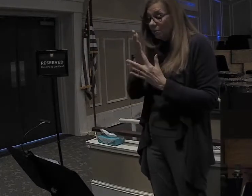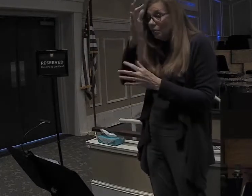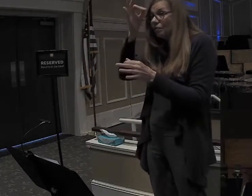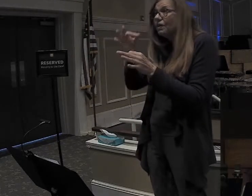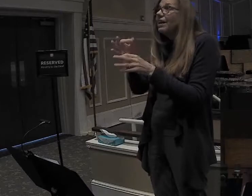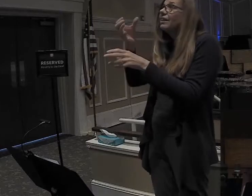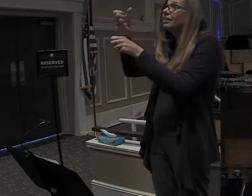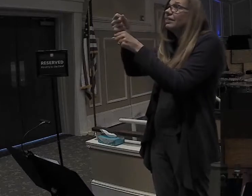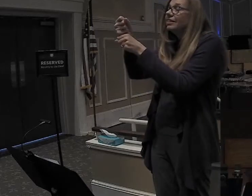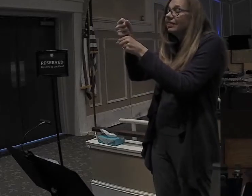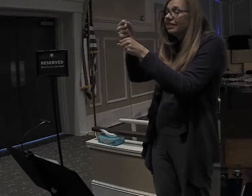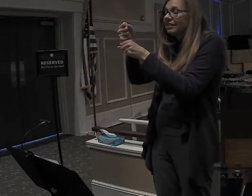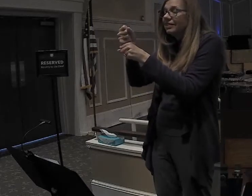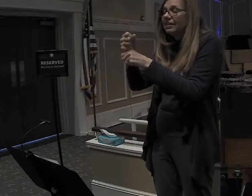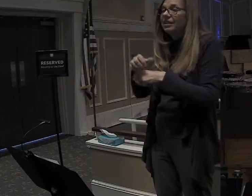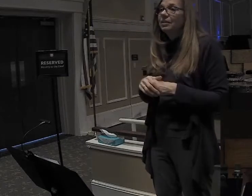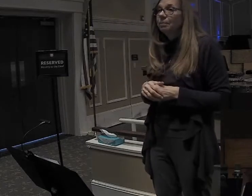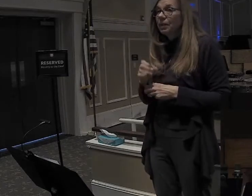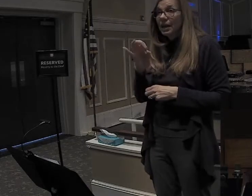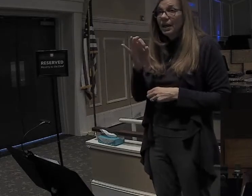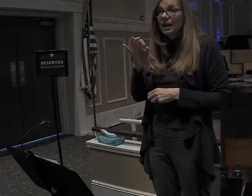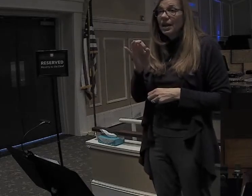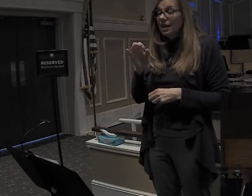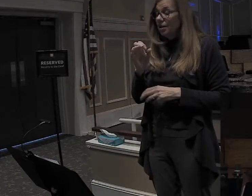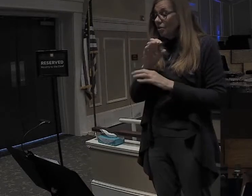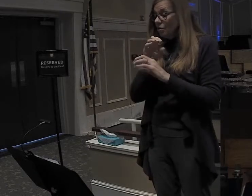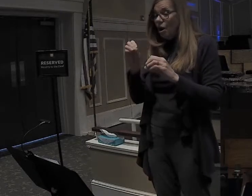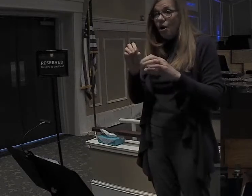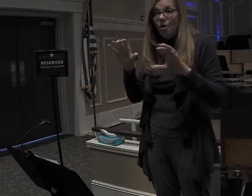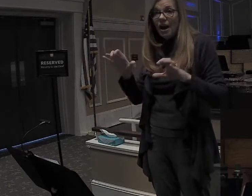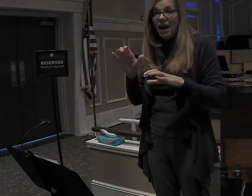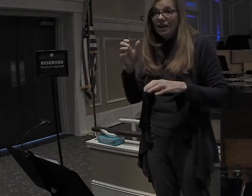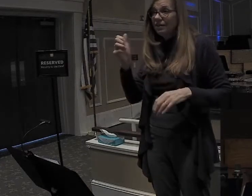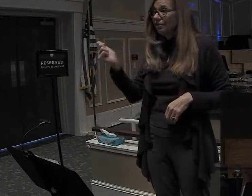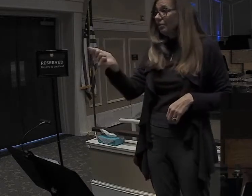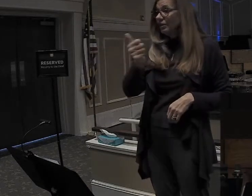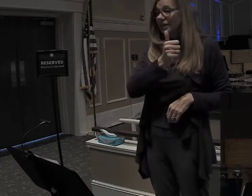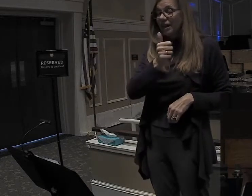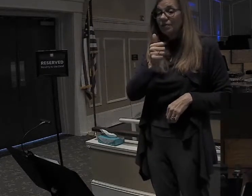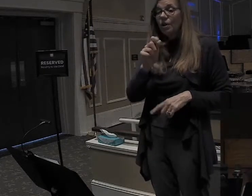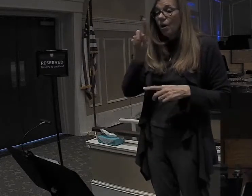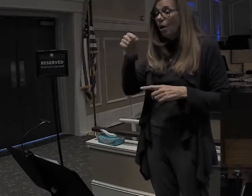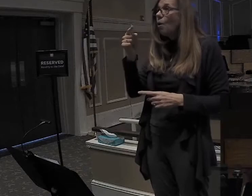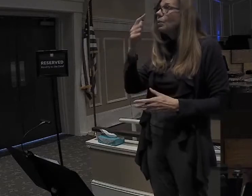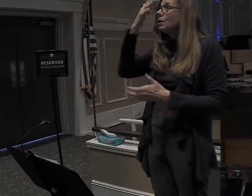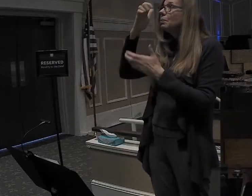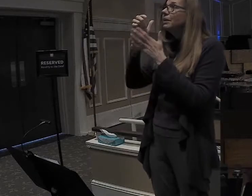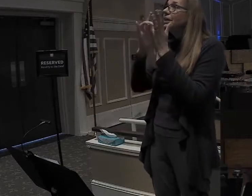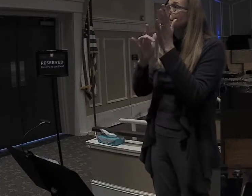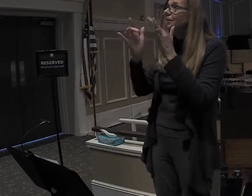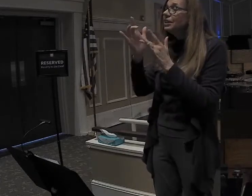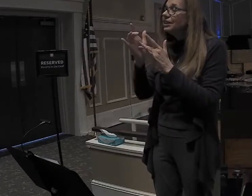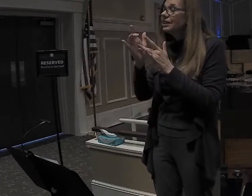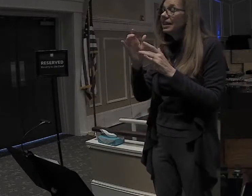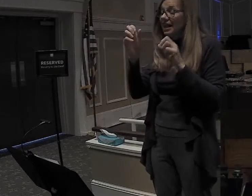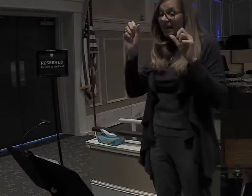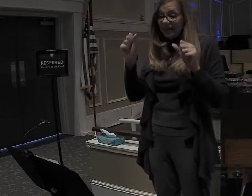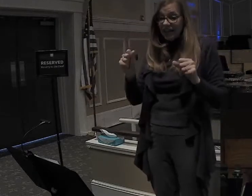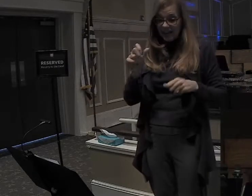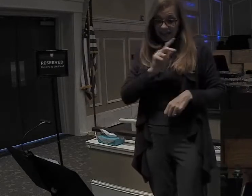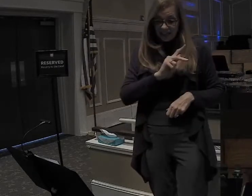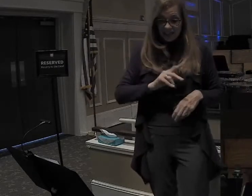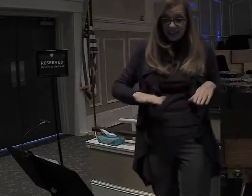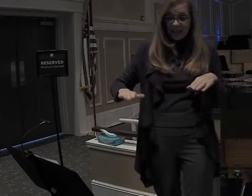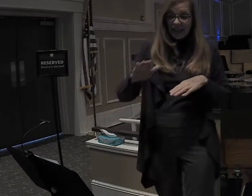faith. That now, through no act of your own, apart from believing in Jesus, you could be transferred from the kingdom of